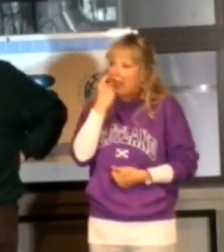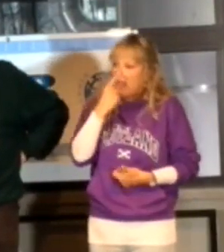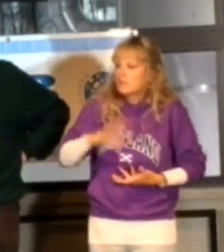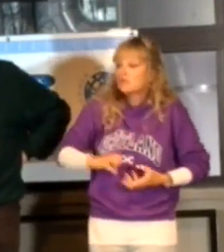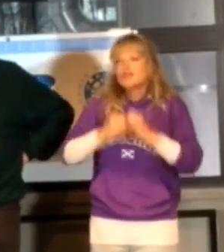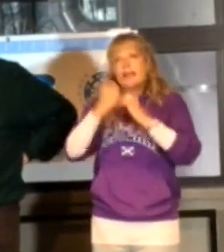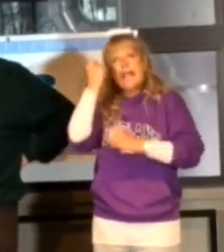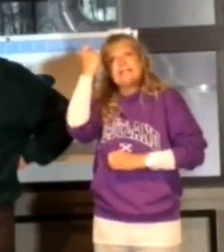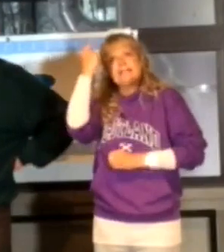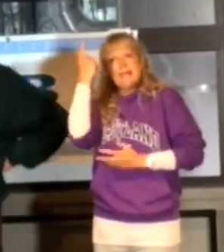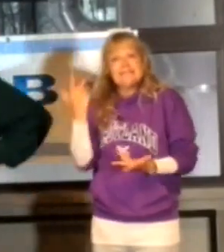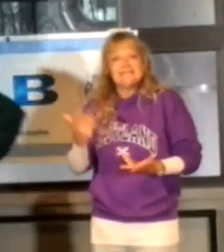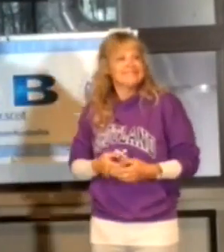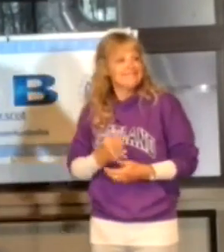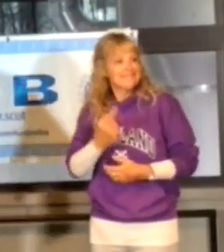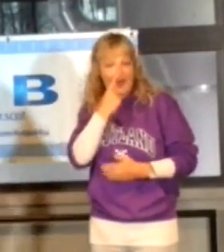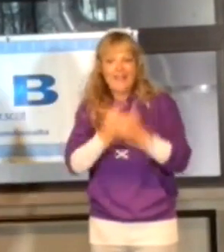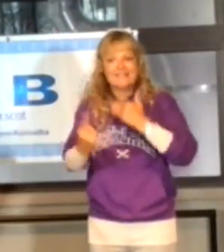closer. Thank you.